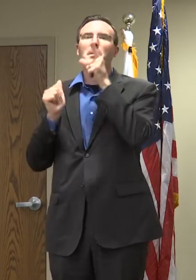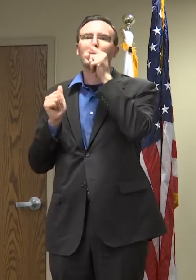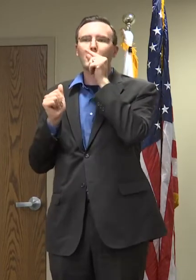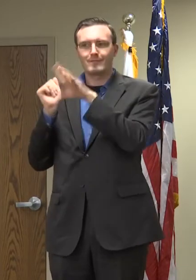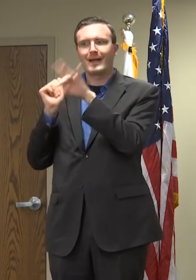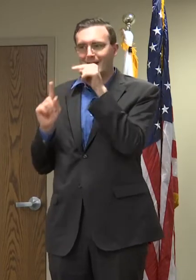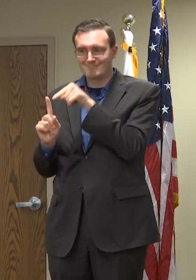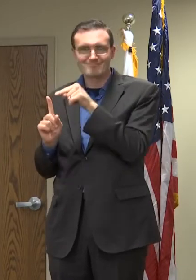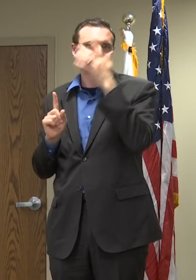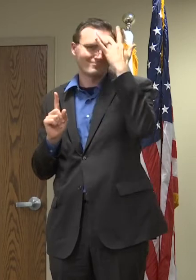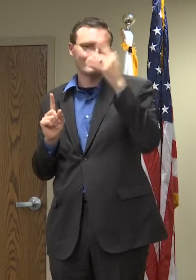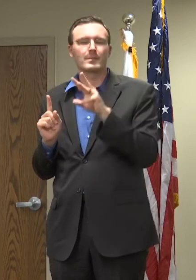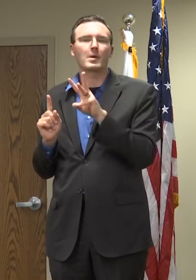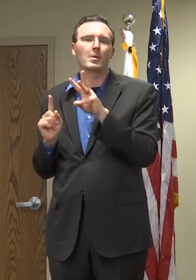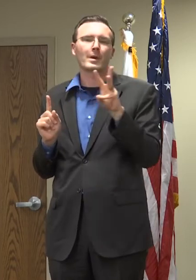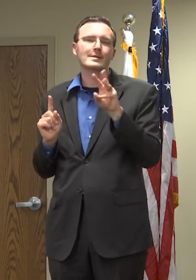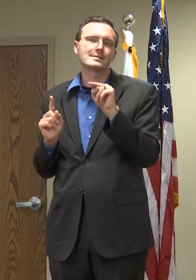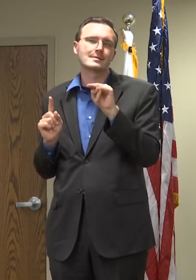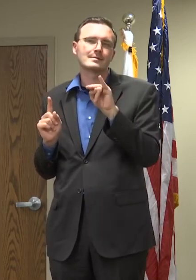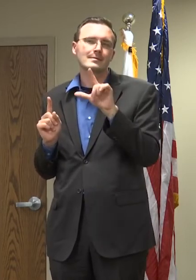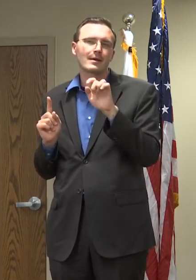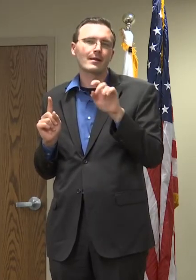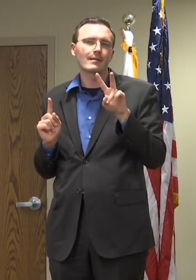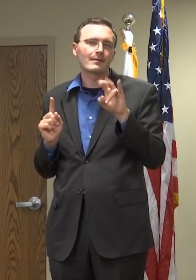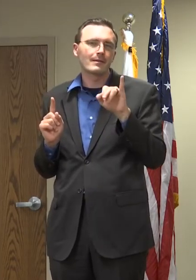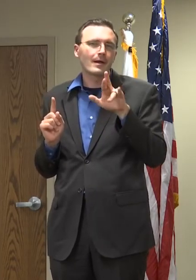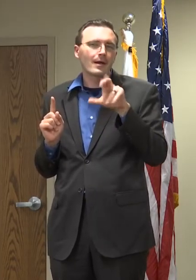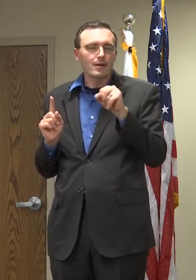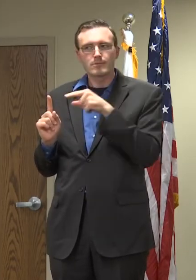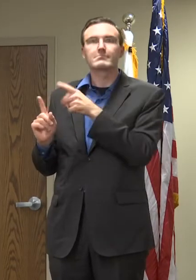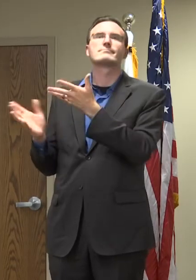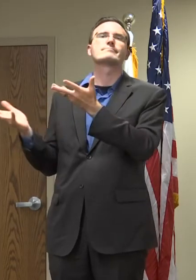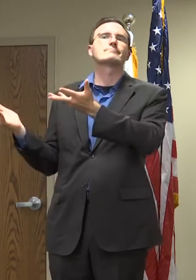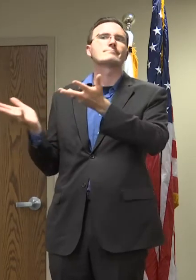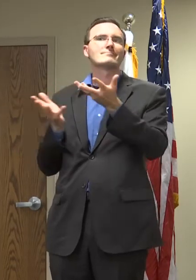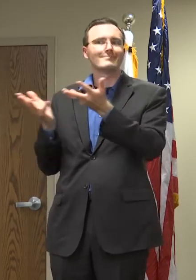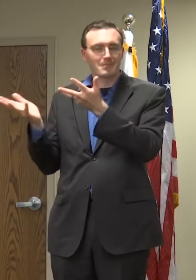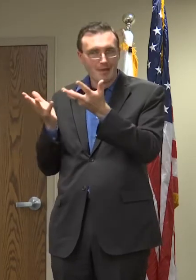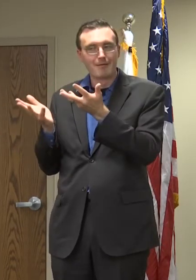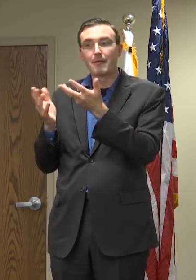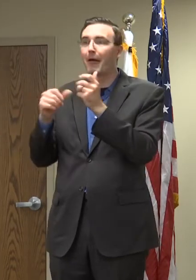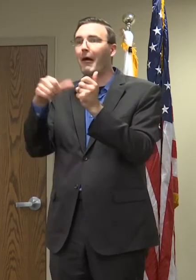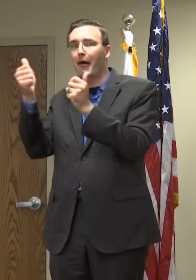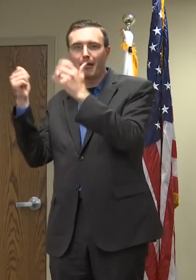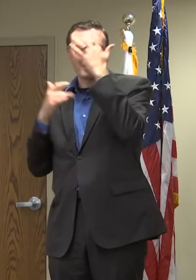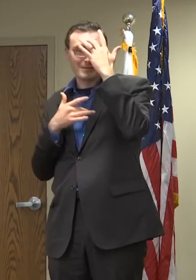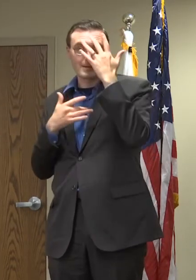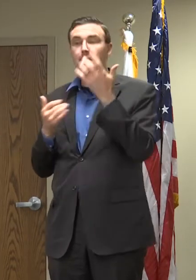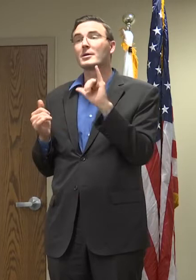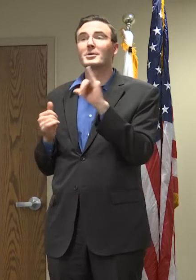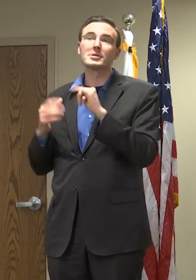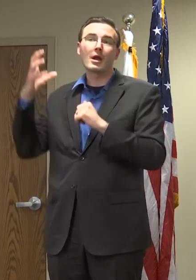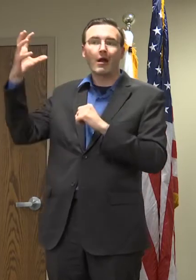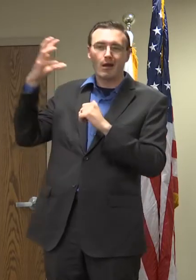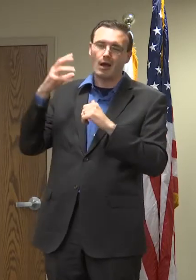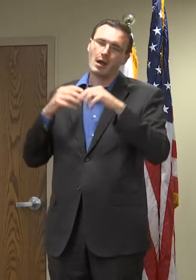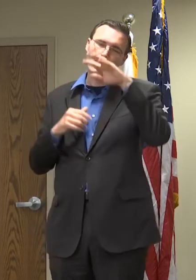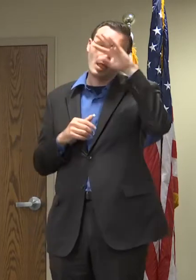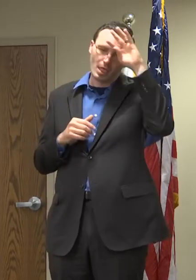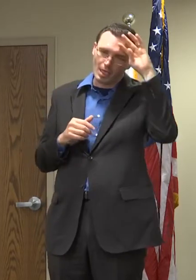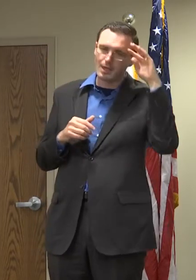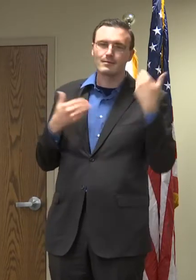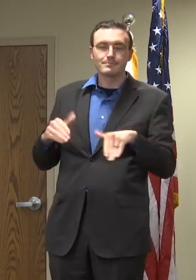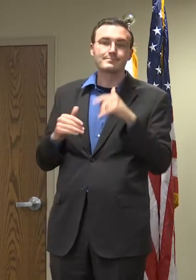great time to get out of doors, we still are at risk for health and concerns and issues regarding the heat illness, heat stroke, West Nile